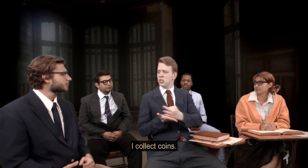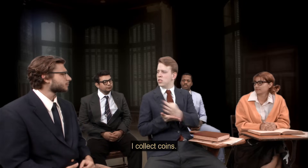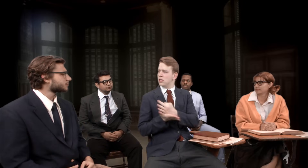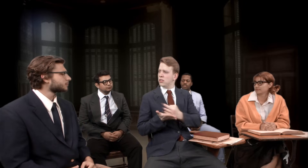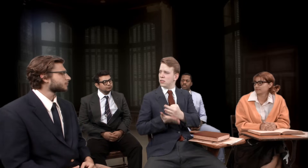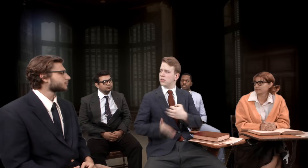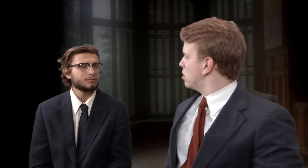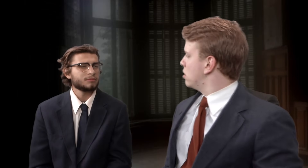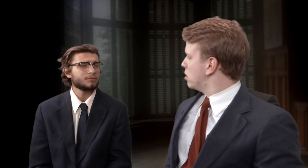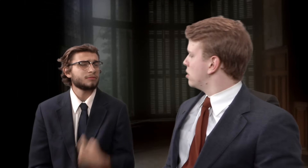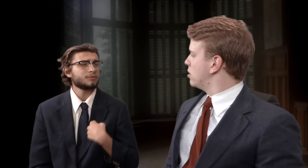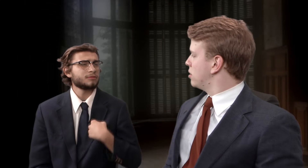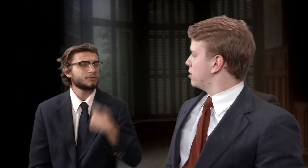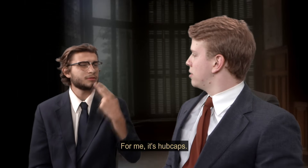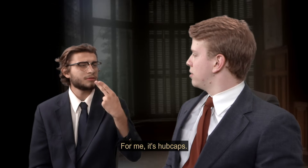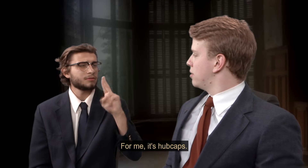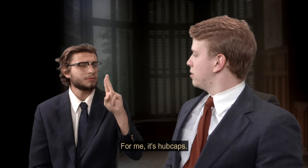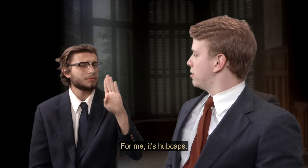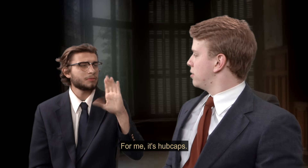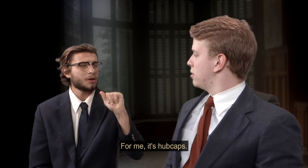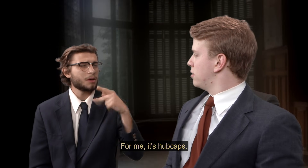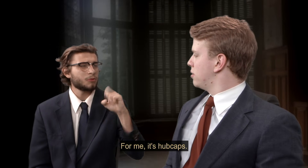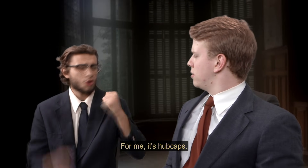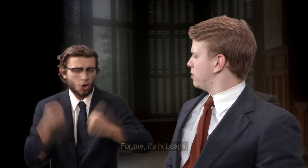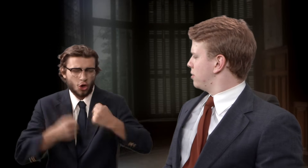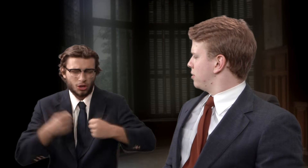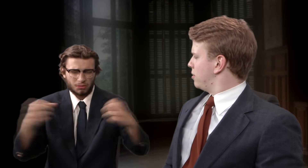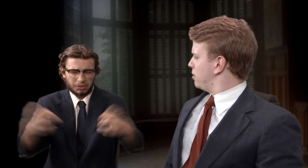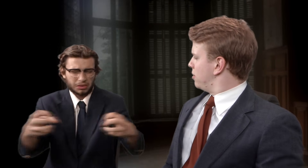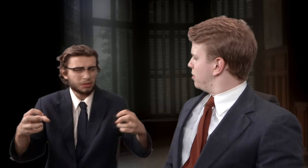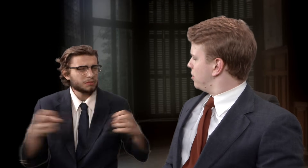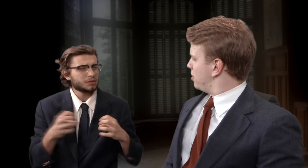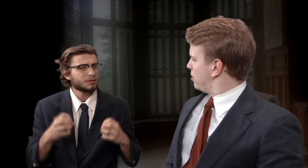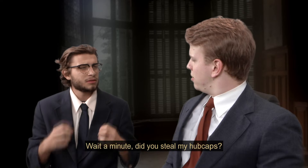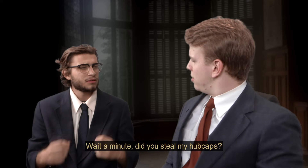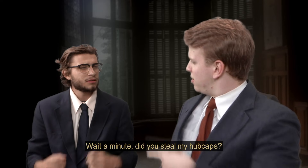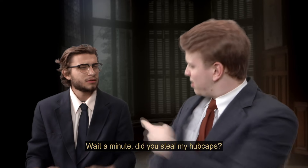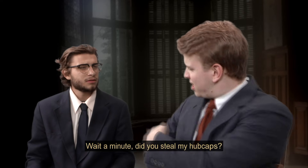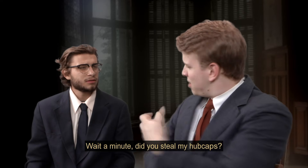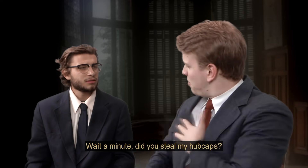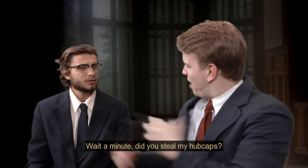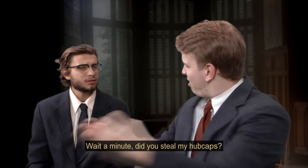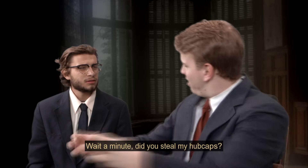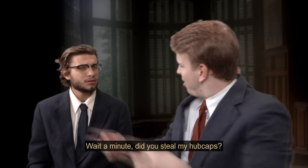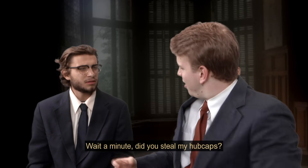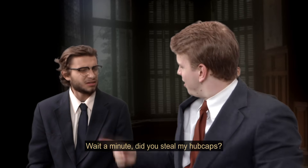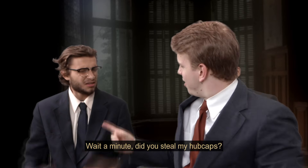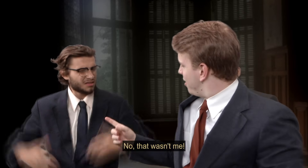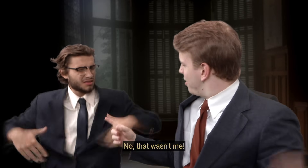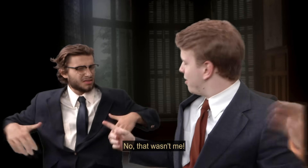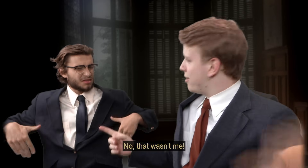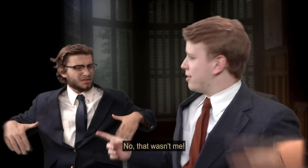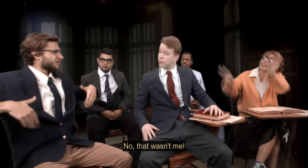coins. For me, it's hubcaps. Wait a minute. Did you steal my hubcaps? No, that wasn't